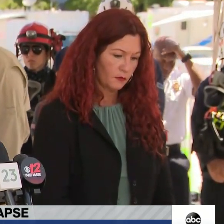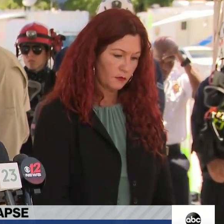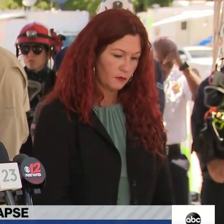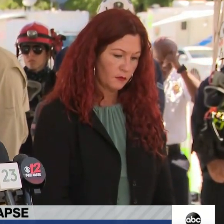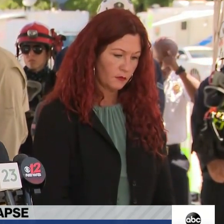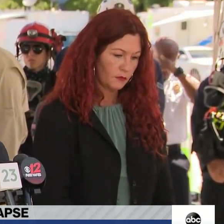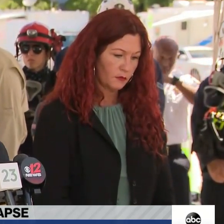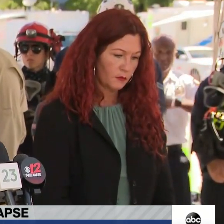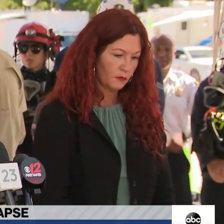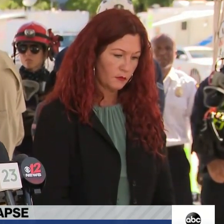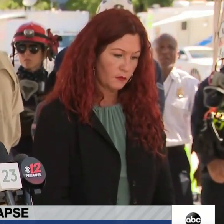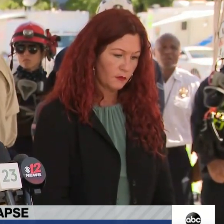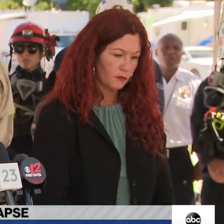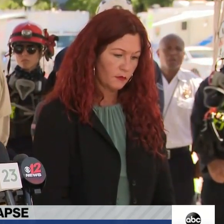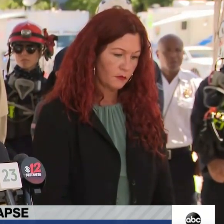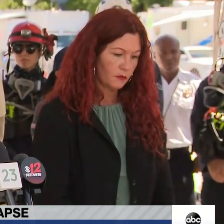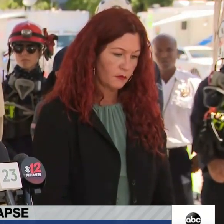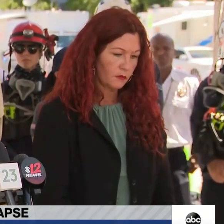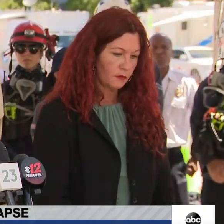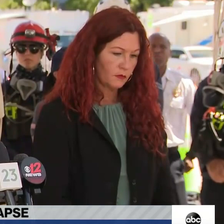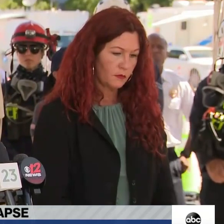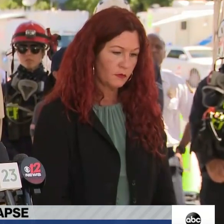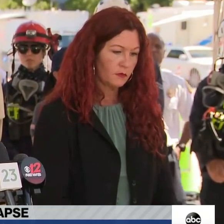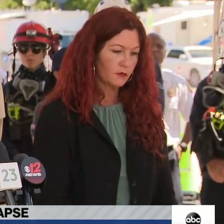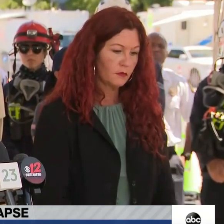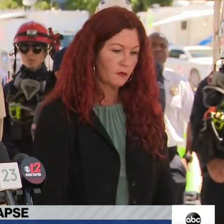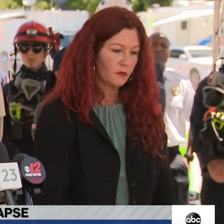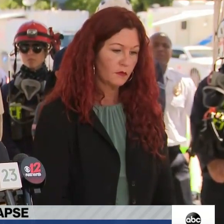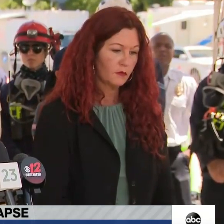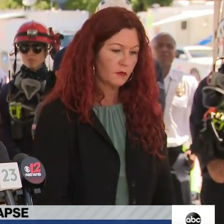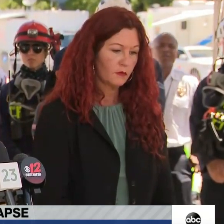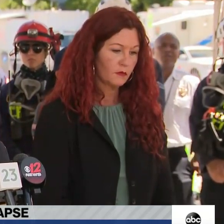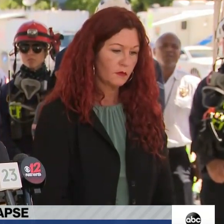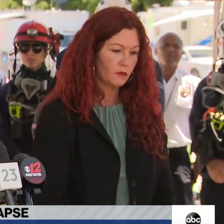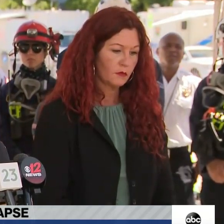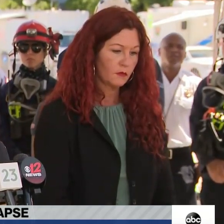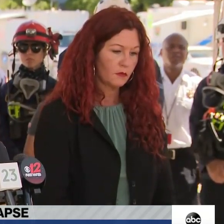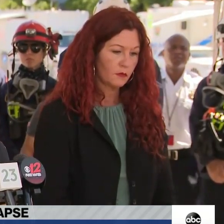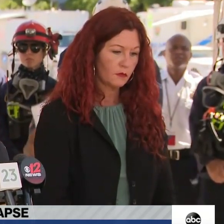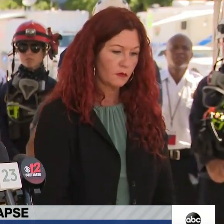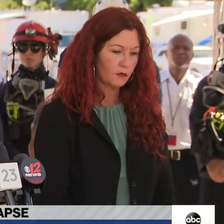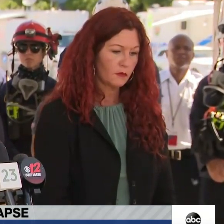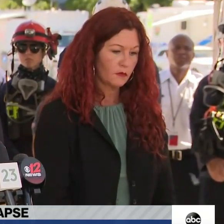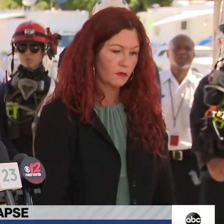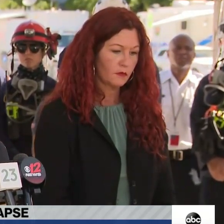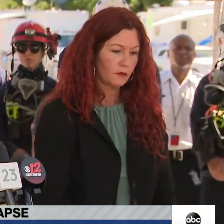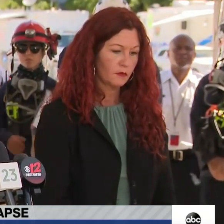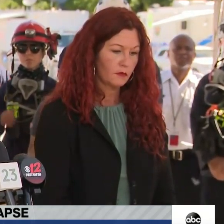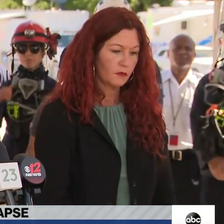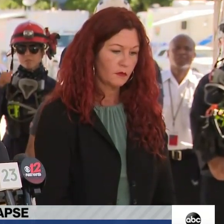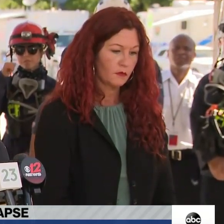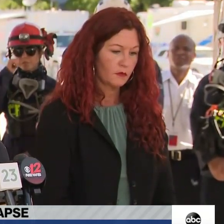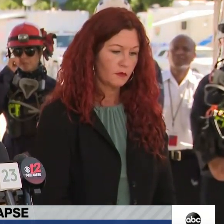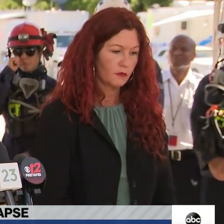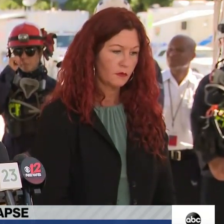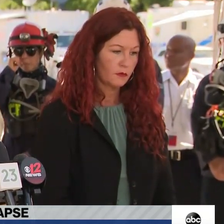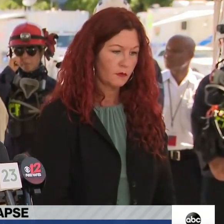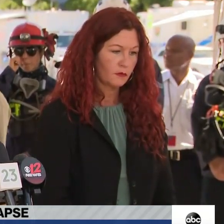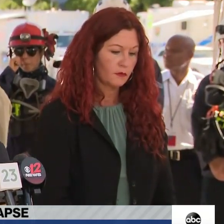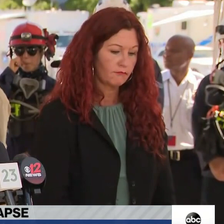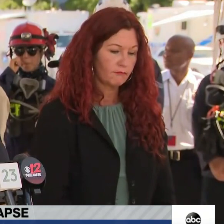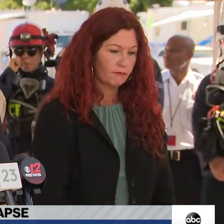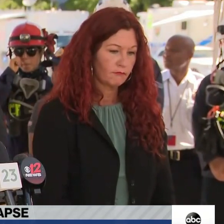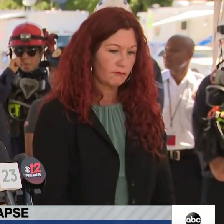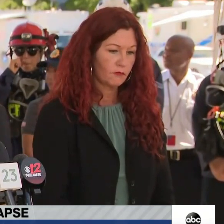esta mañana. Hemos visto también los impactos de Elsa comenzarán a afectar tal vez los cayos de la Florida y partes